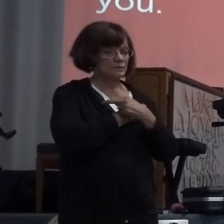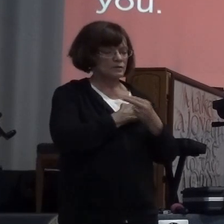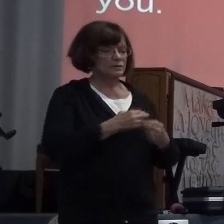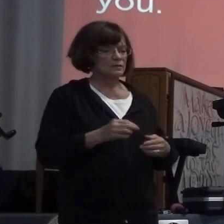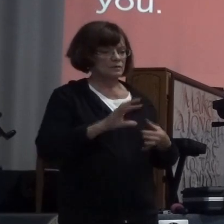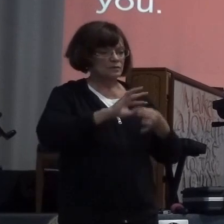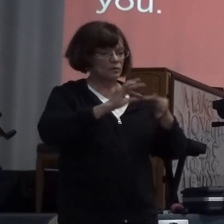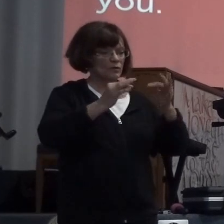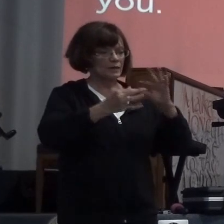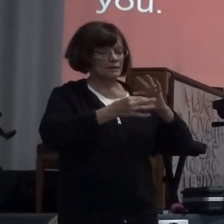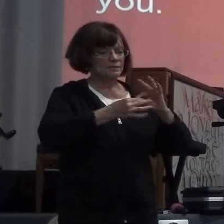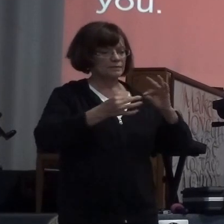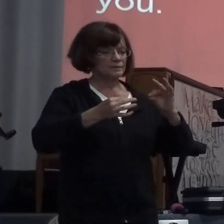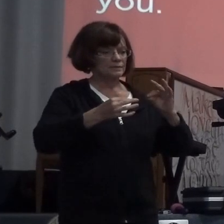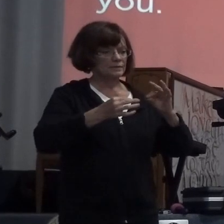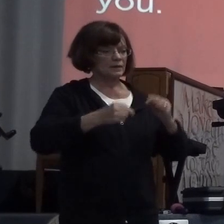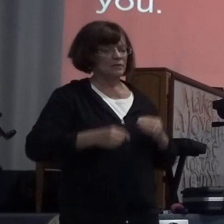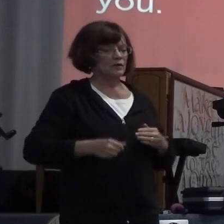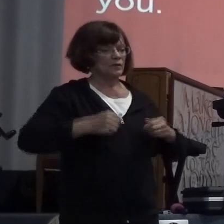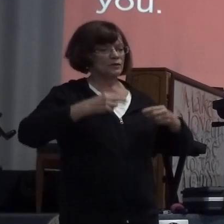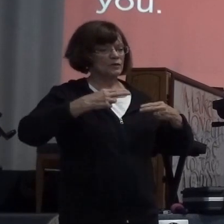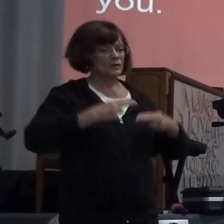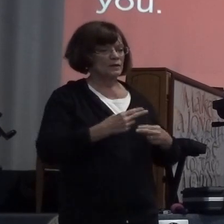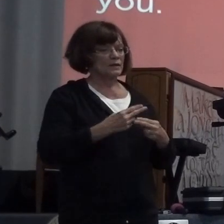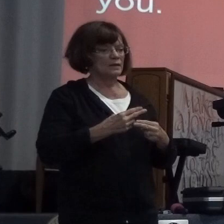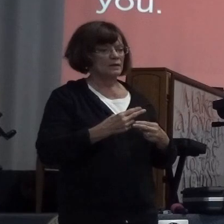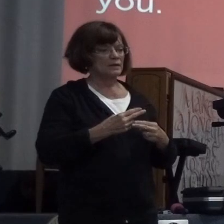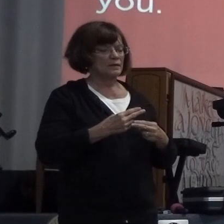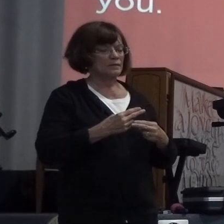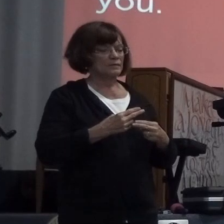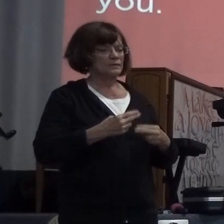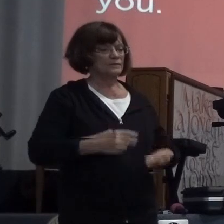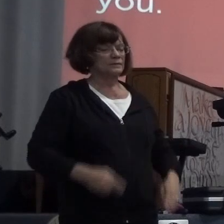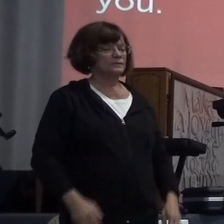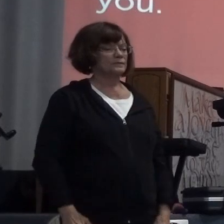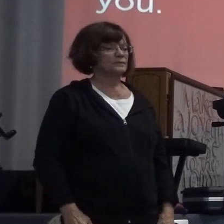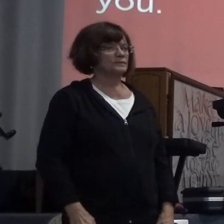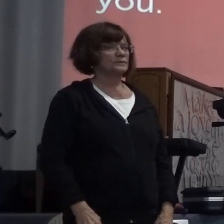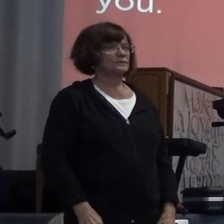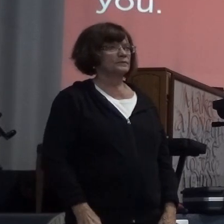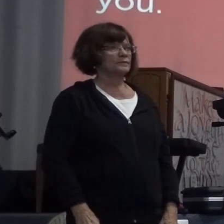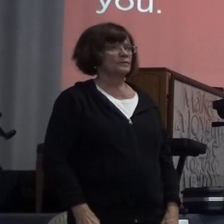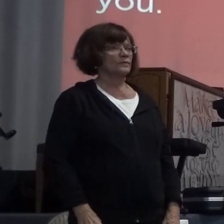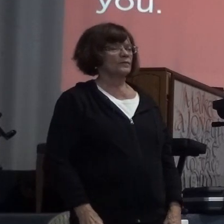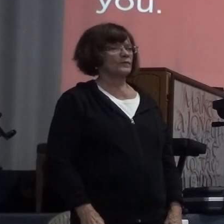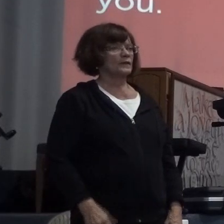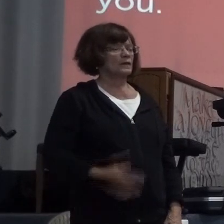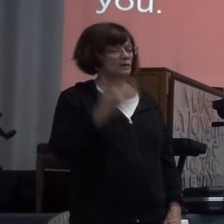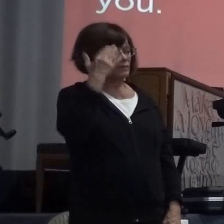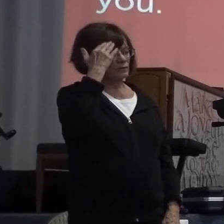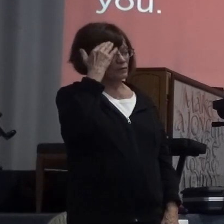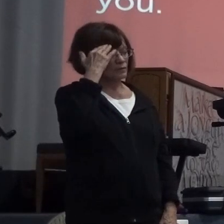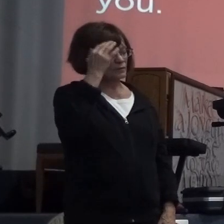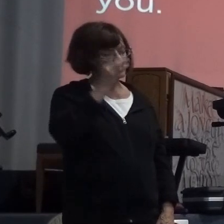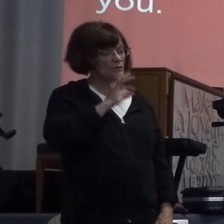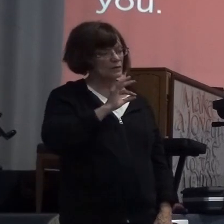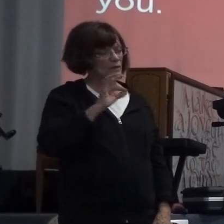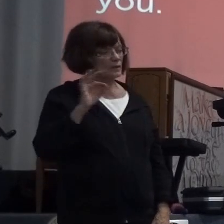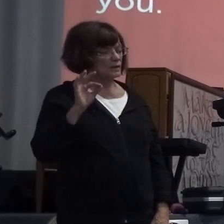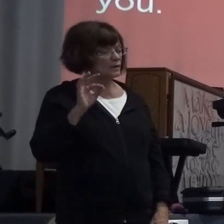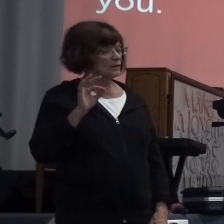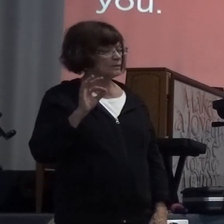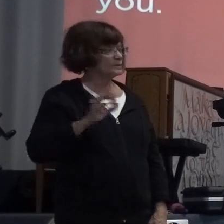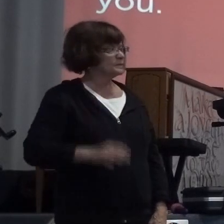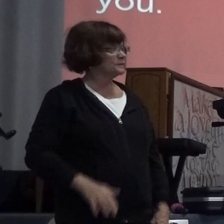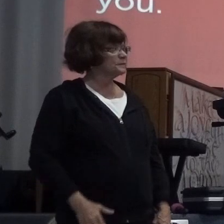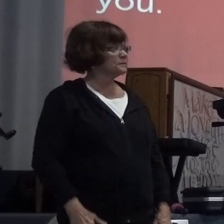persecution, affliction, I think of Joseph and what he went through. And he was a picture of Christ